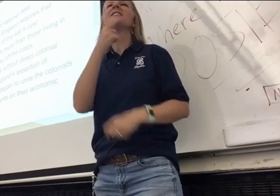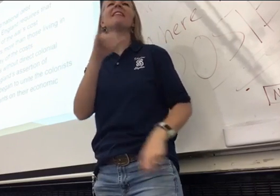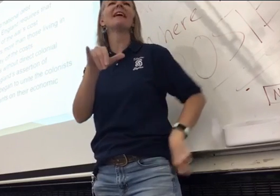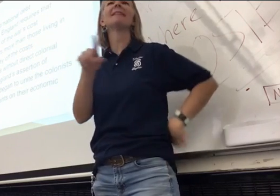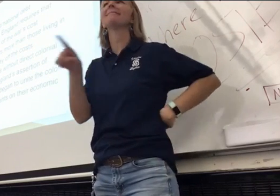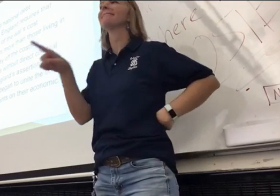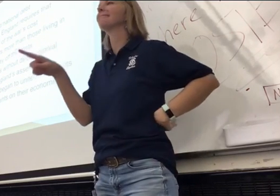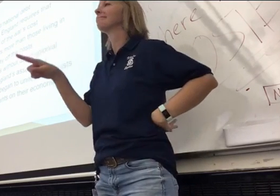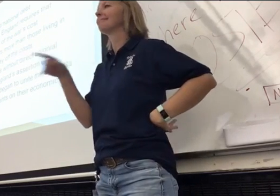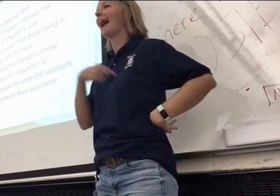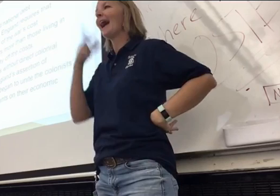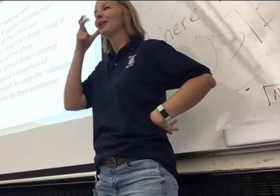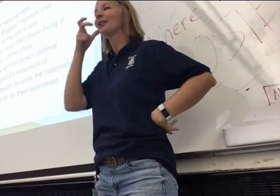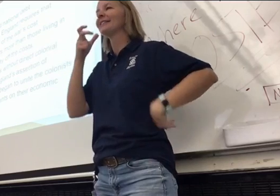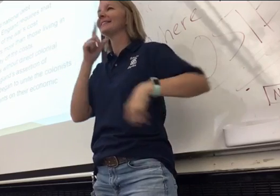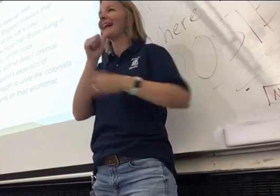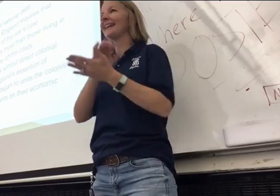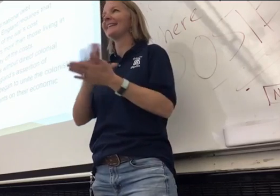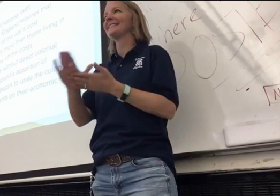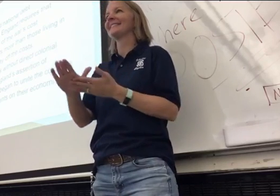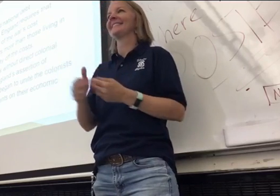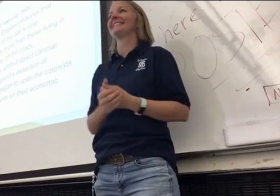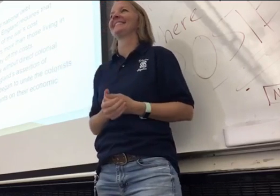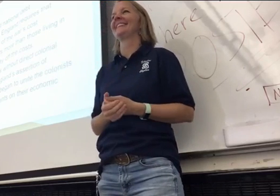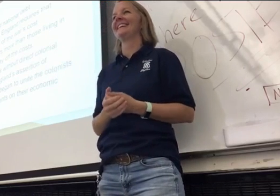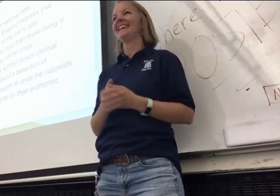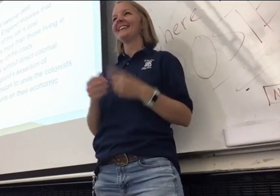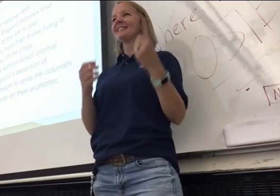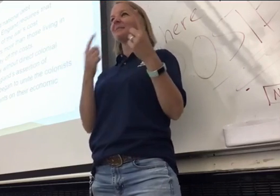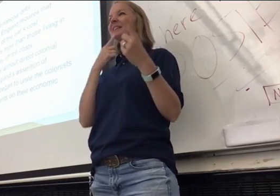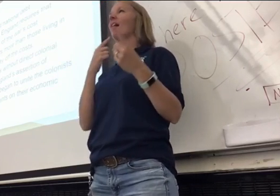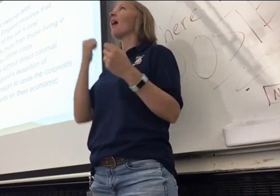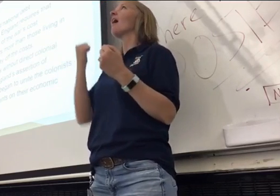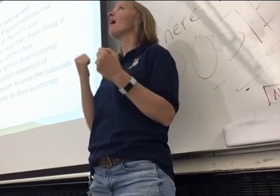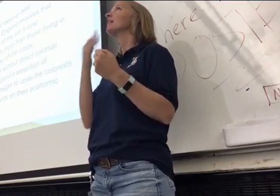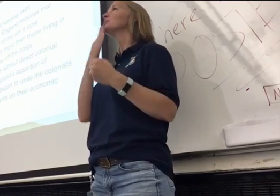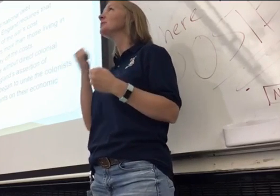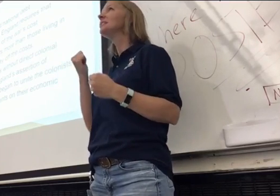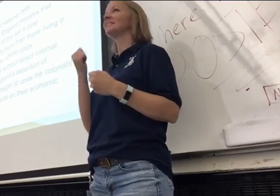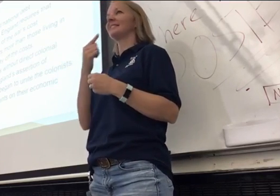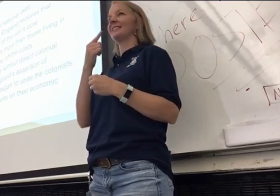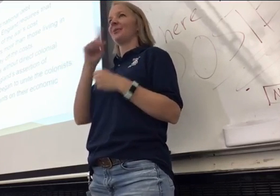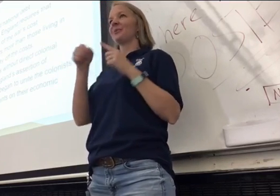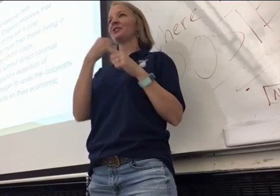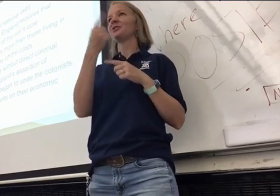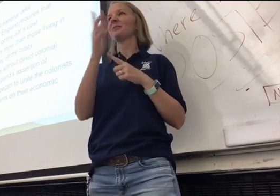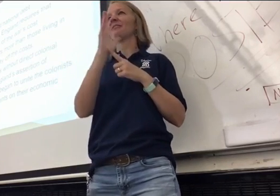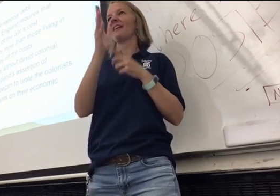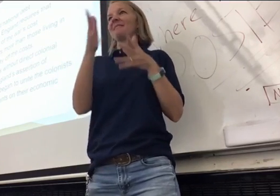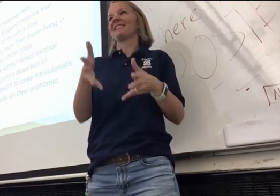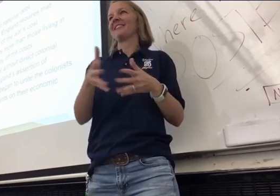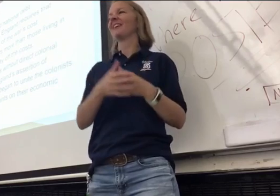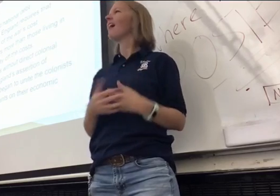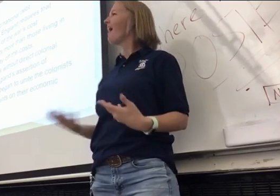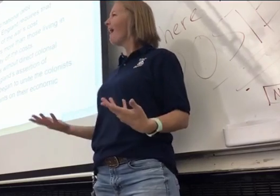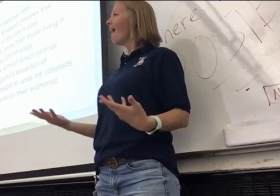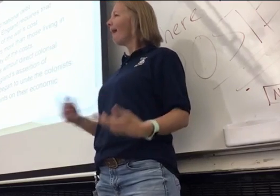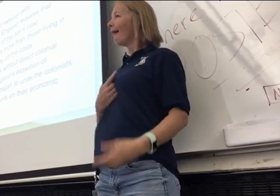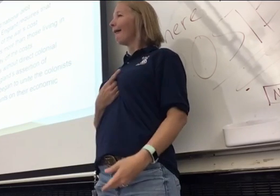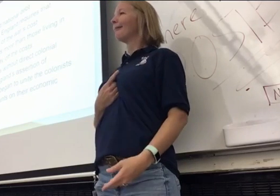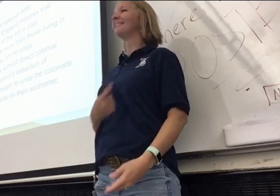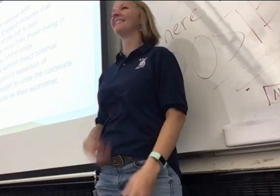I heard that. Oh, very nice. They were talking about the candy. Uh-huh. Sweet candy. Sweet